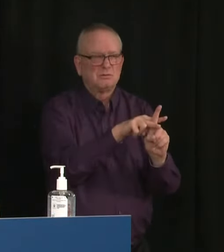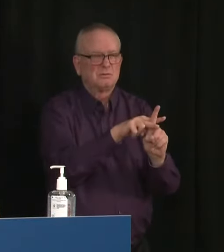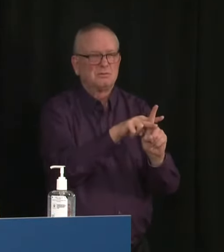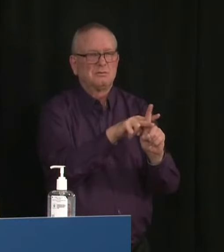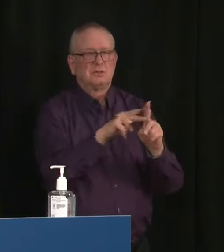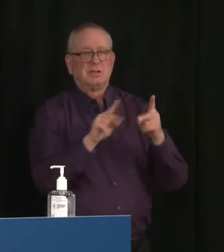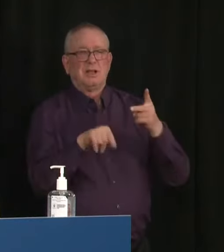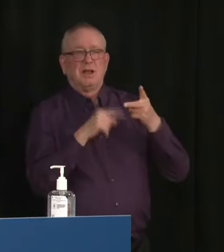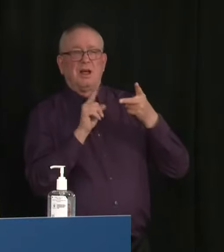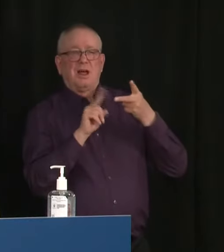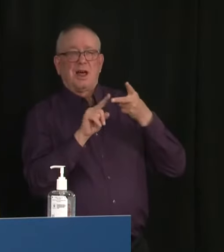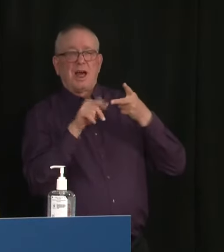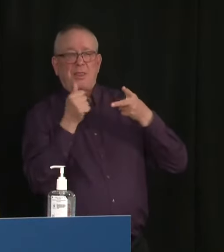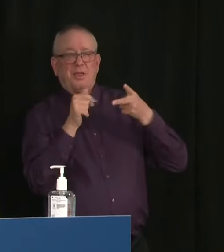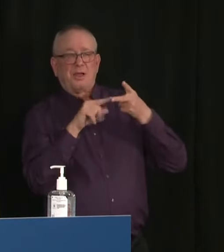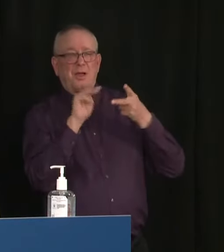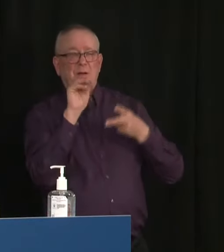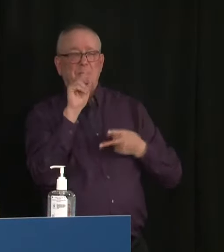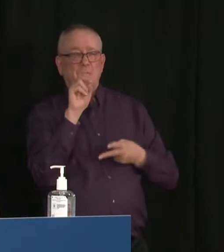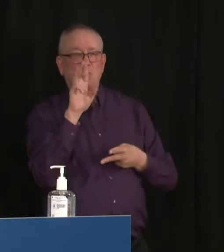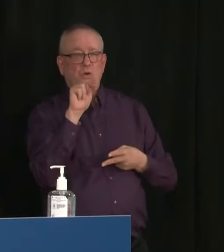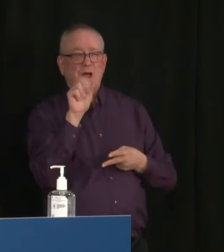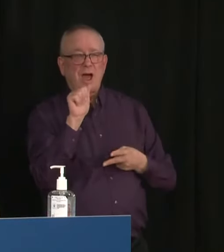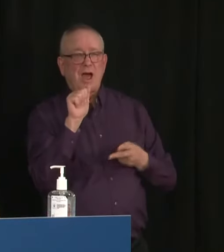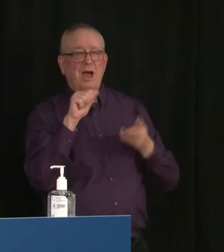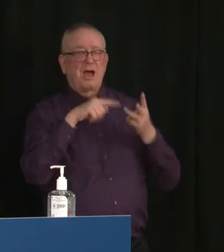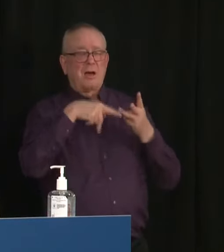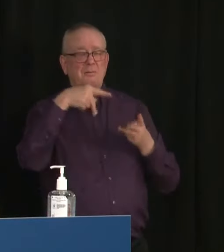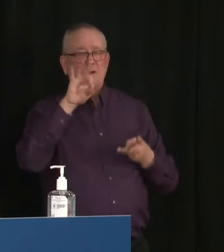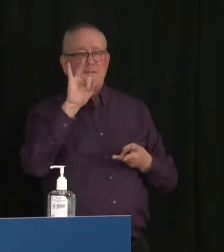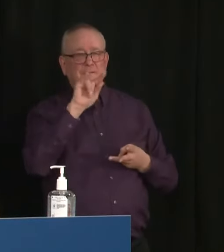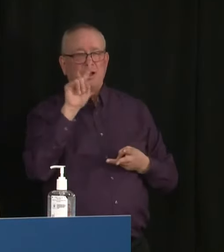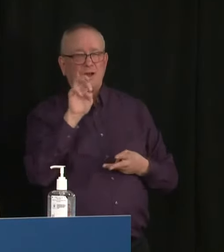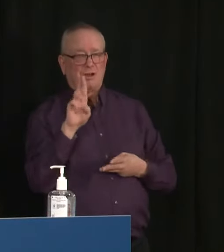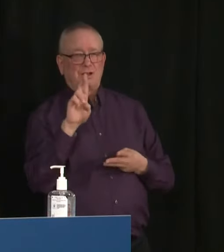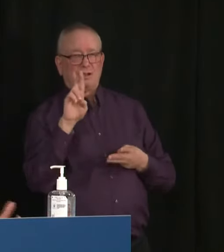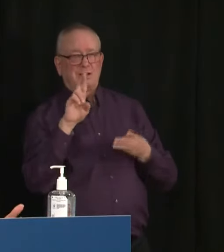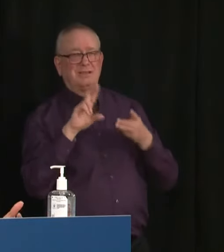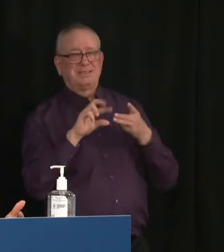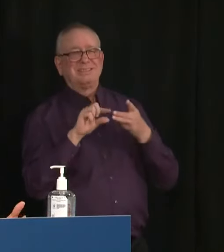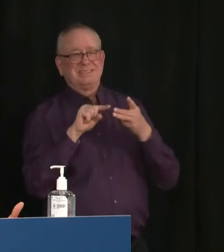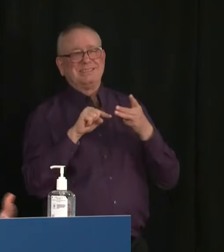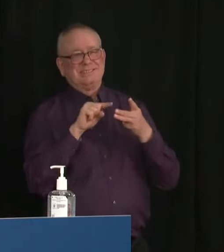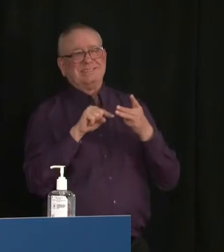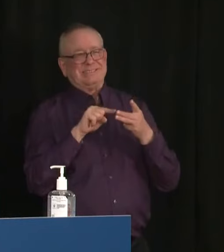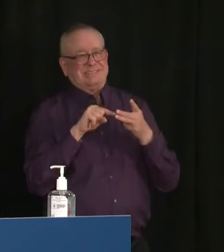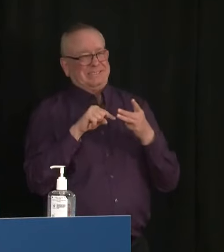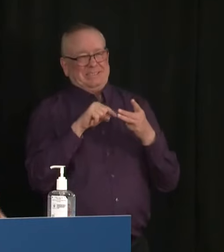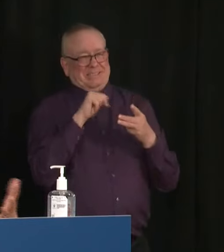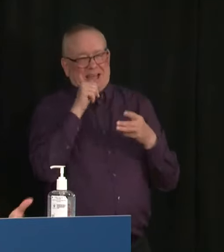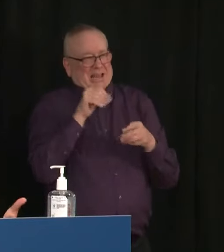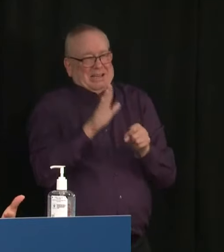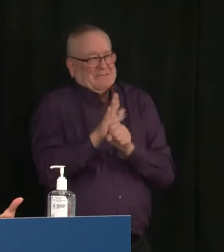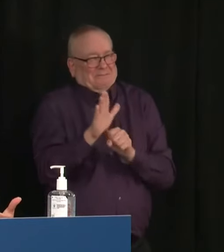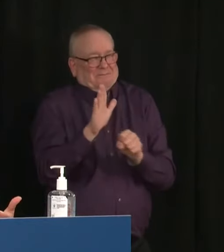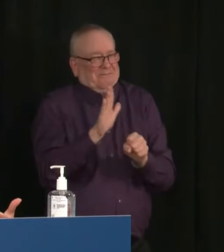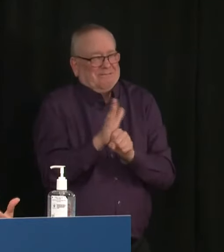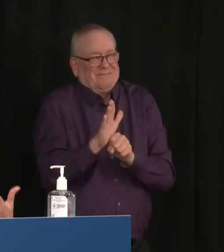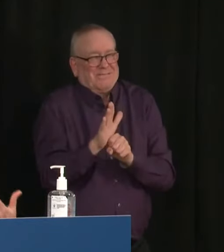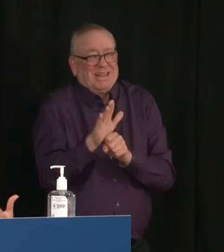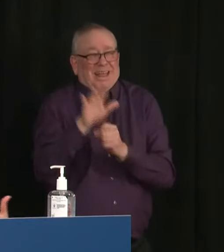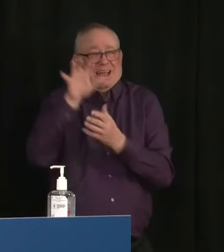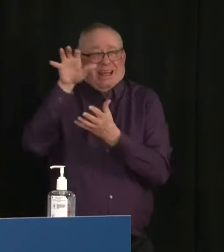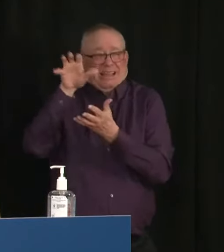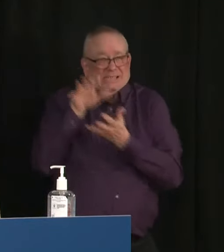and Pfizer, again, as you say, it's my understanding that the current supply is spoken for in the next short